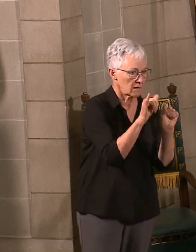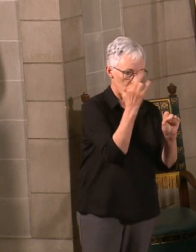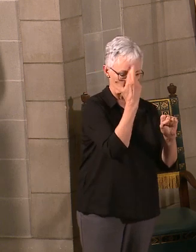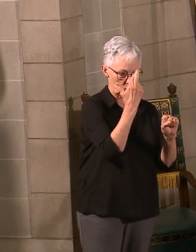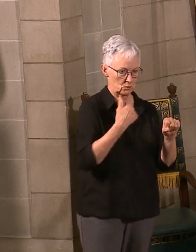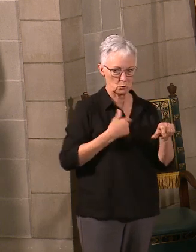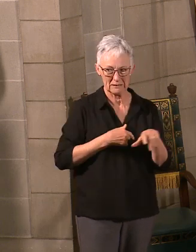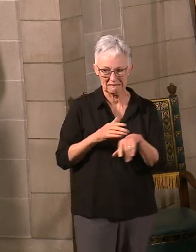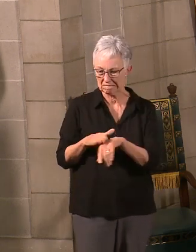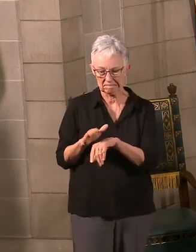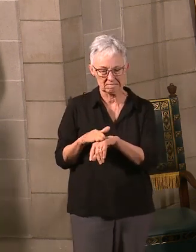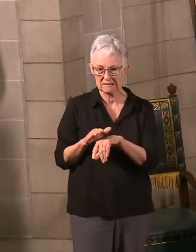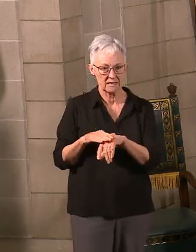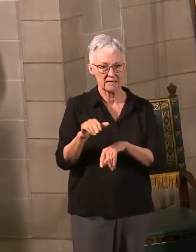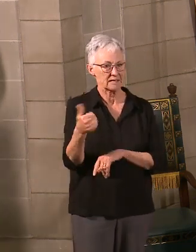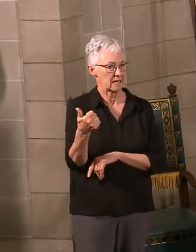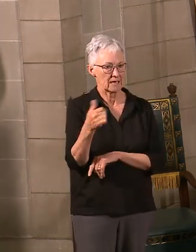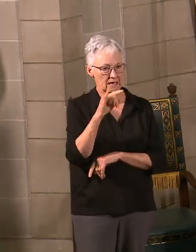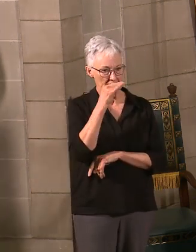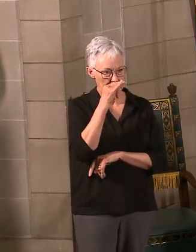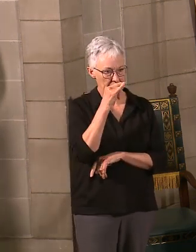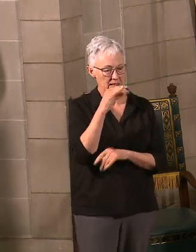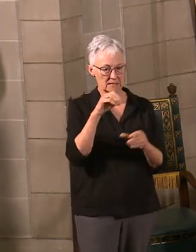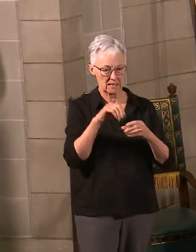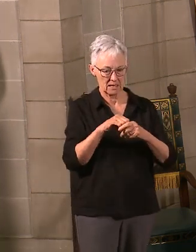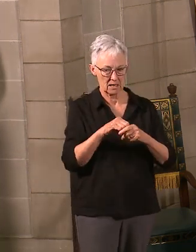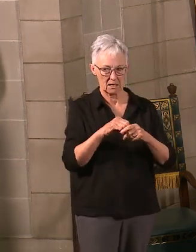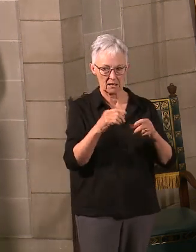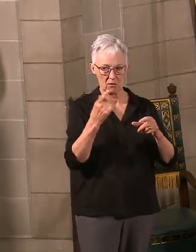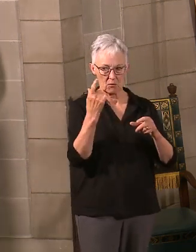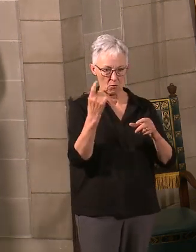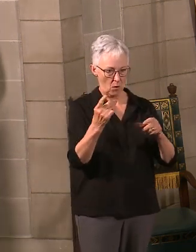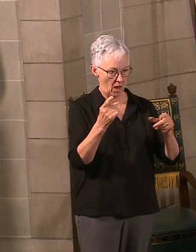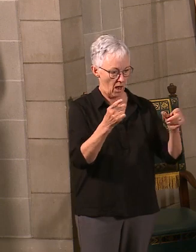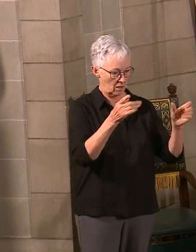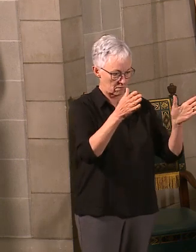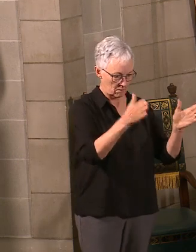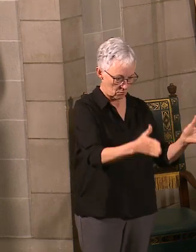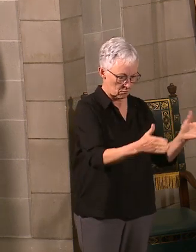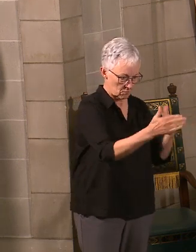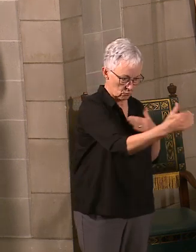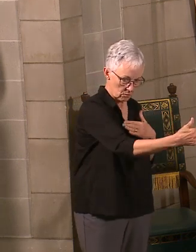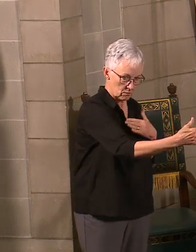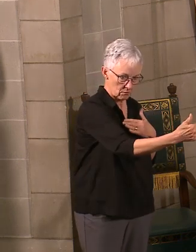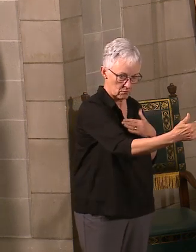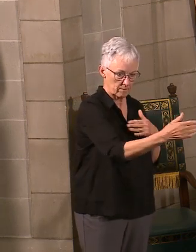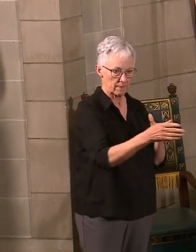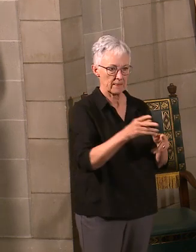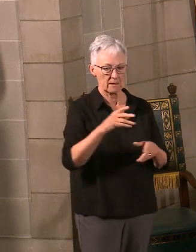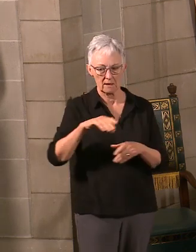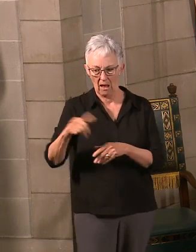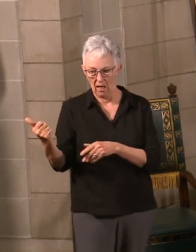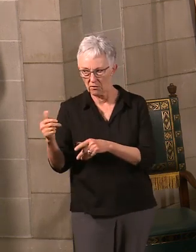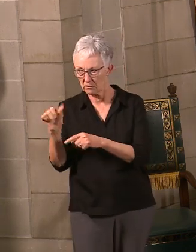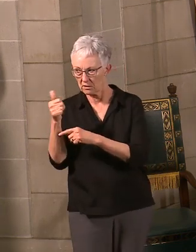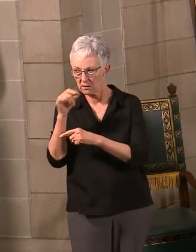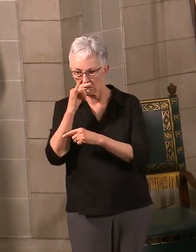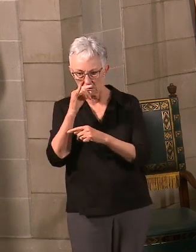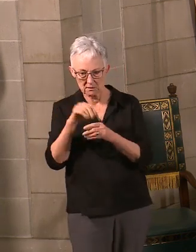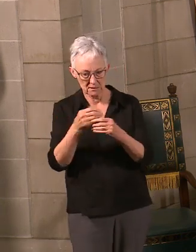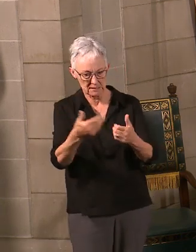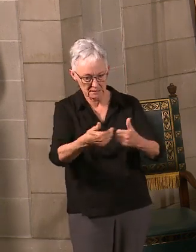be 10 kids in a big old, facility with multiple classrooms, but be able to keep them in one room, to be able